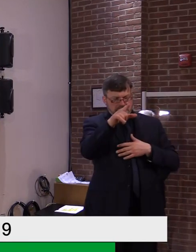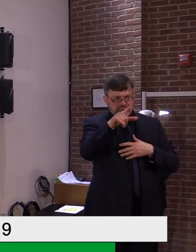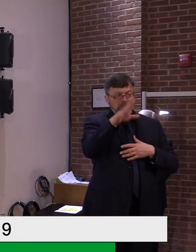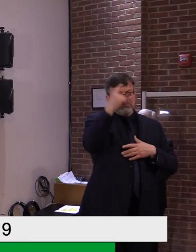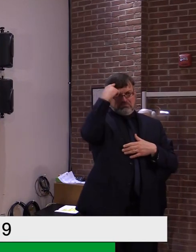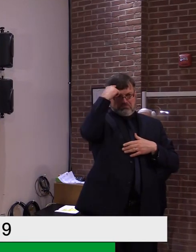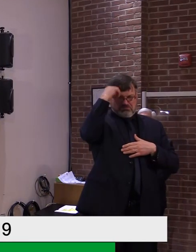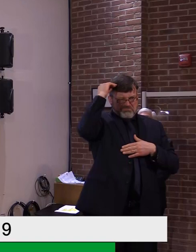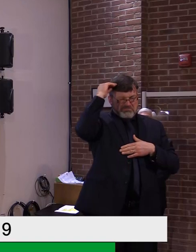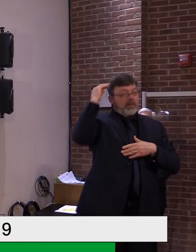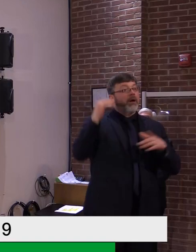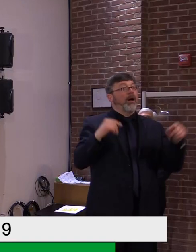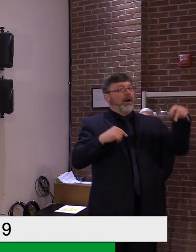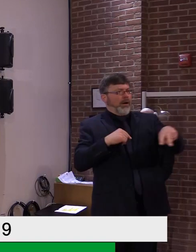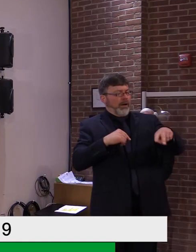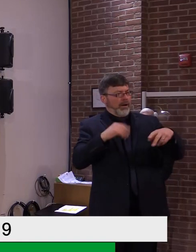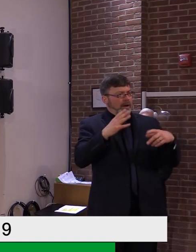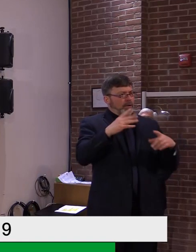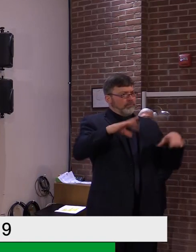as